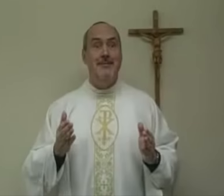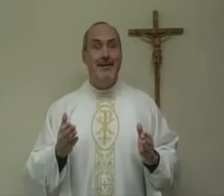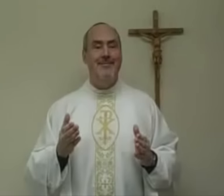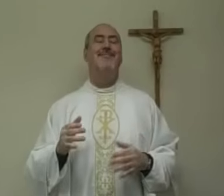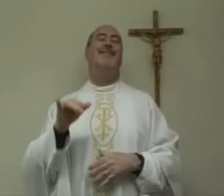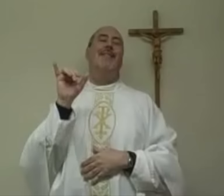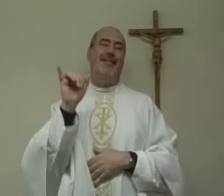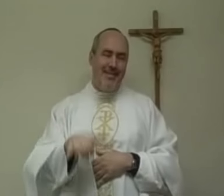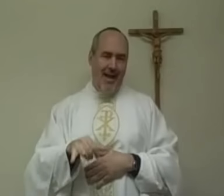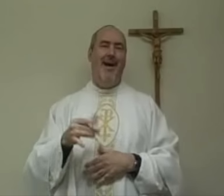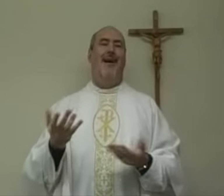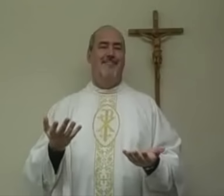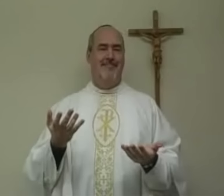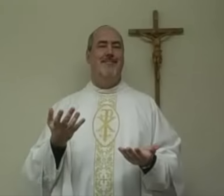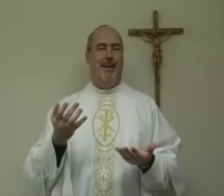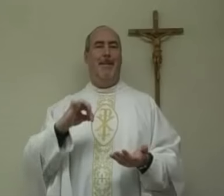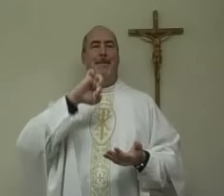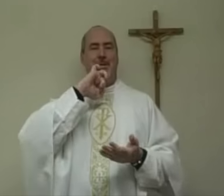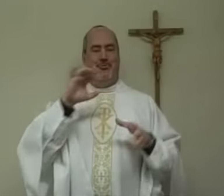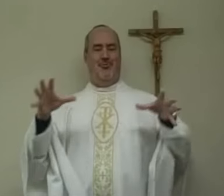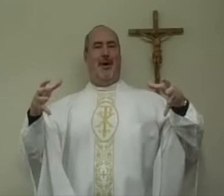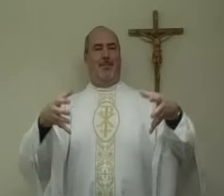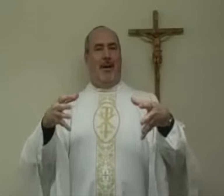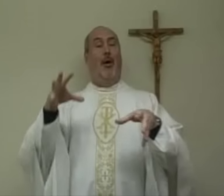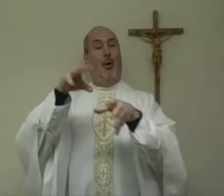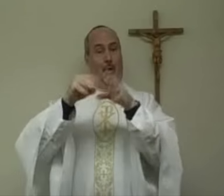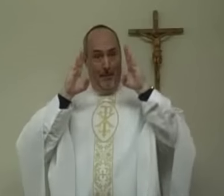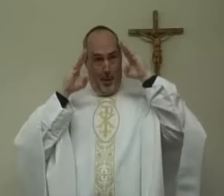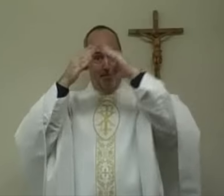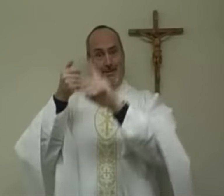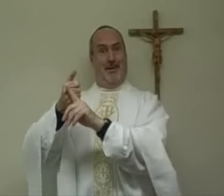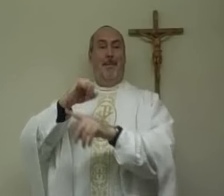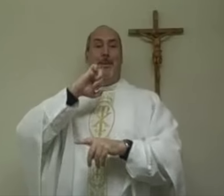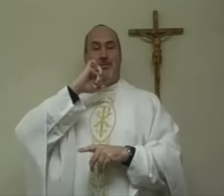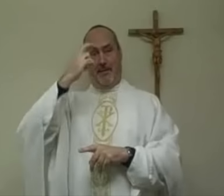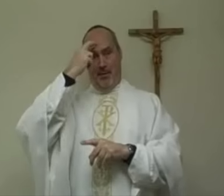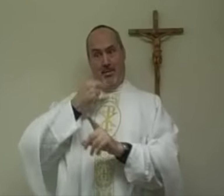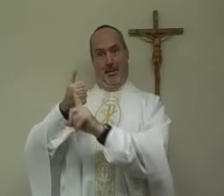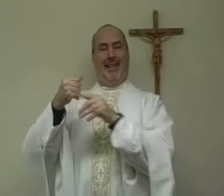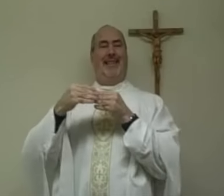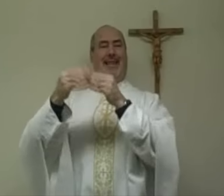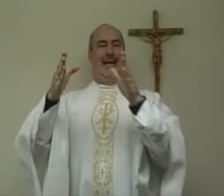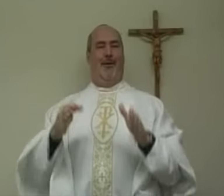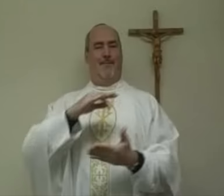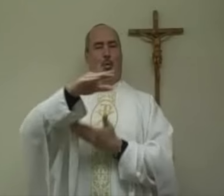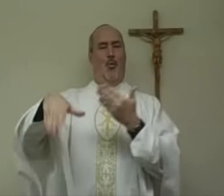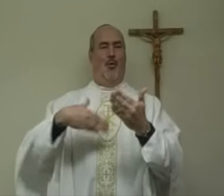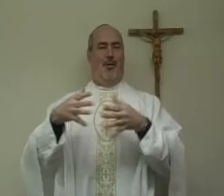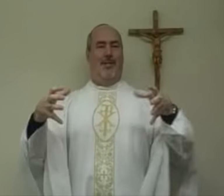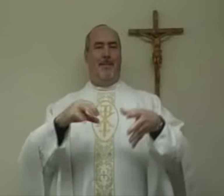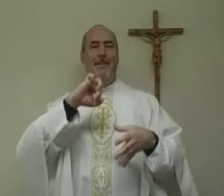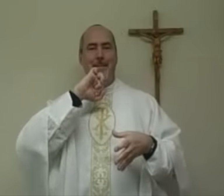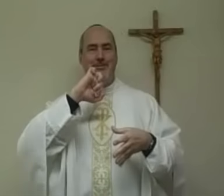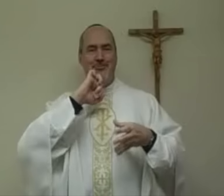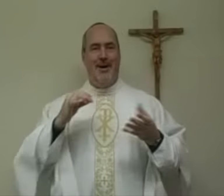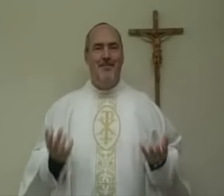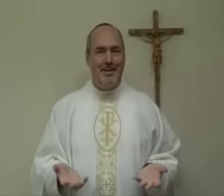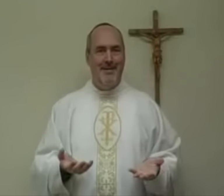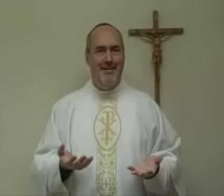up now with the apostles, which really are the bishops and the Pope, who is the Bishop of Rome, and the